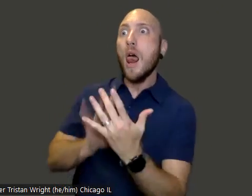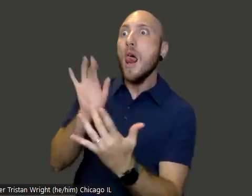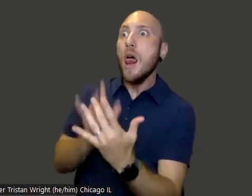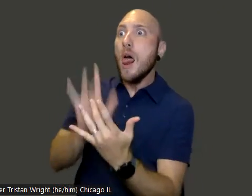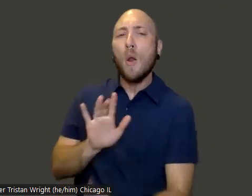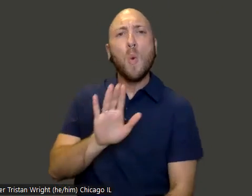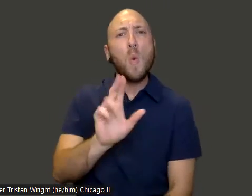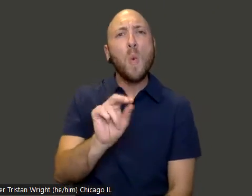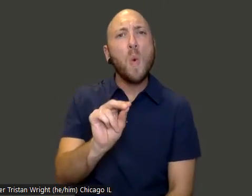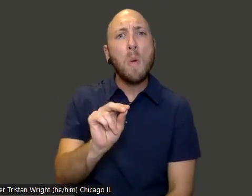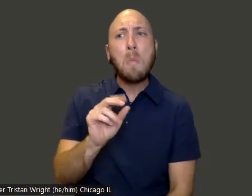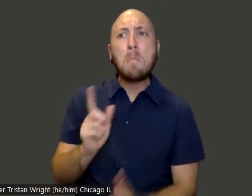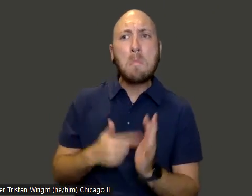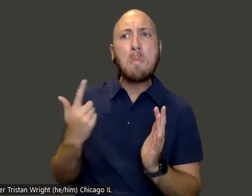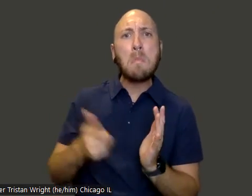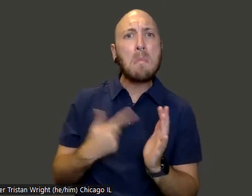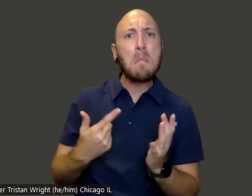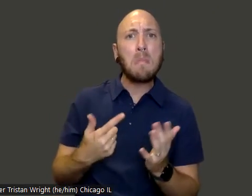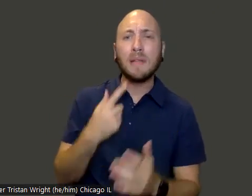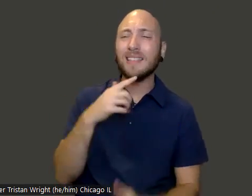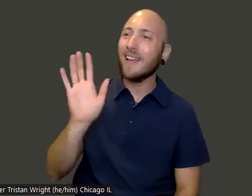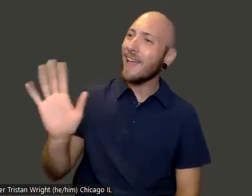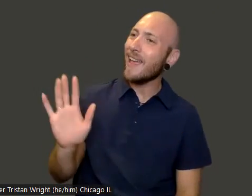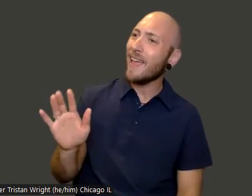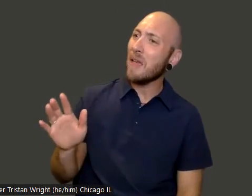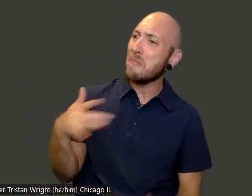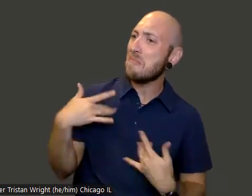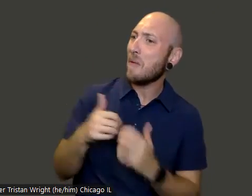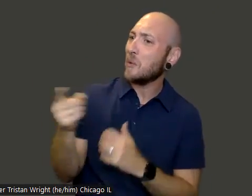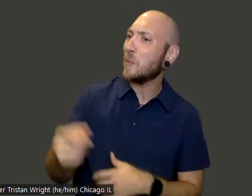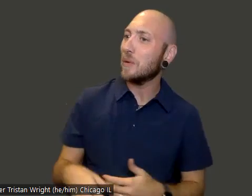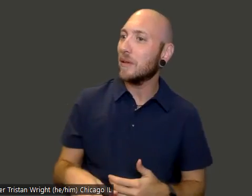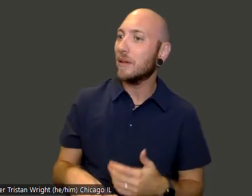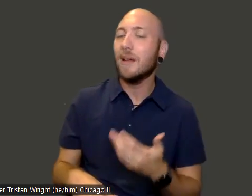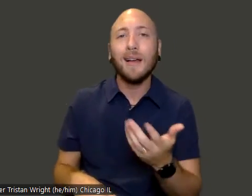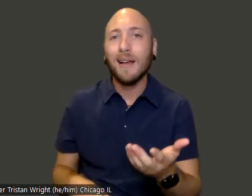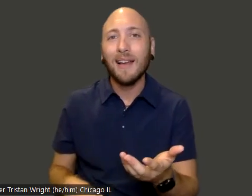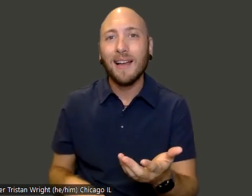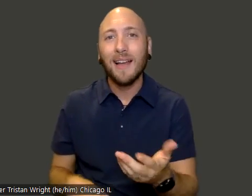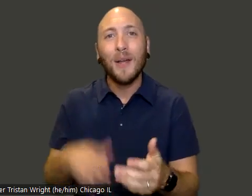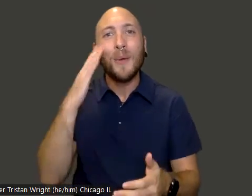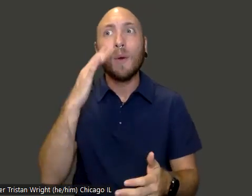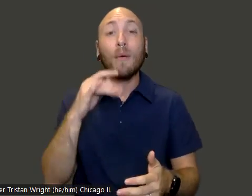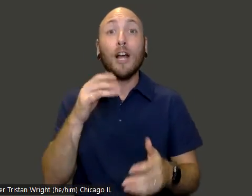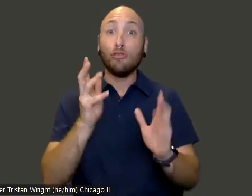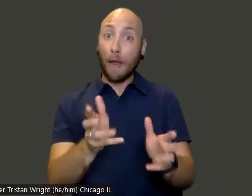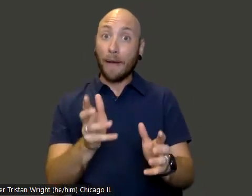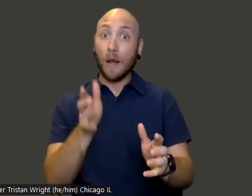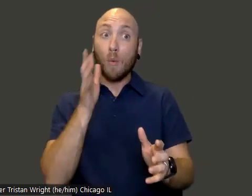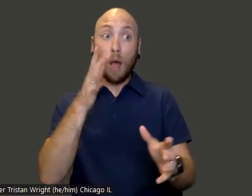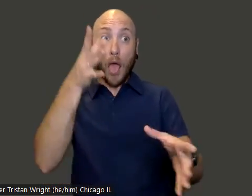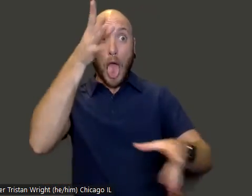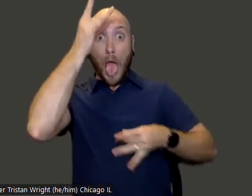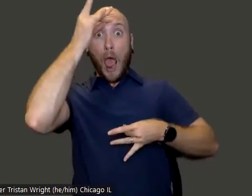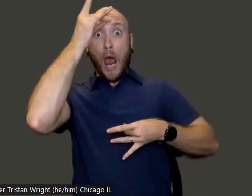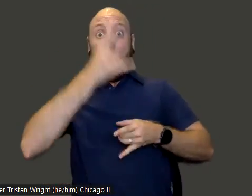ass. Just ask them how the fuck they're doing, without judgment. You're not going to catch alcoholism by talking to somebody. You probably already